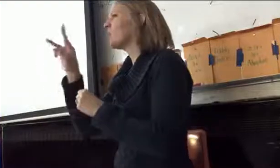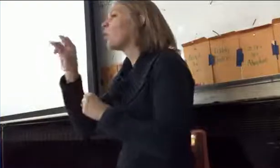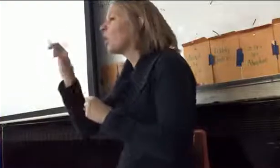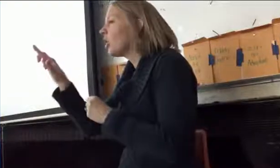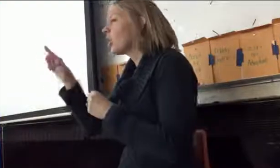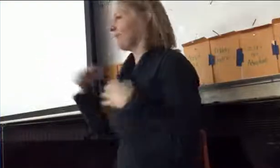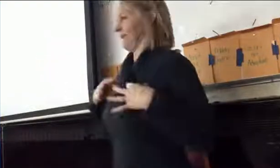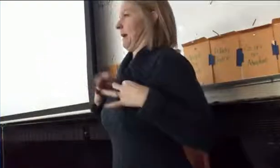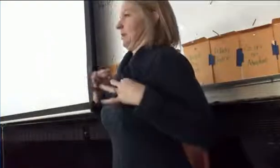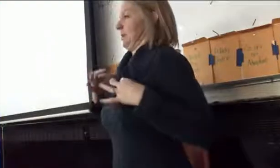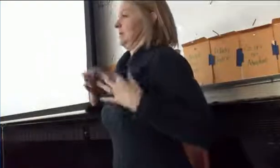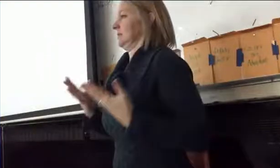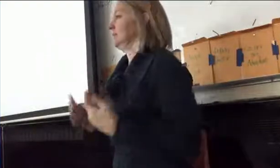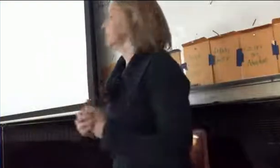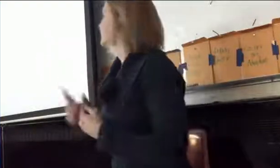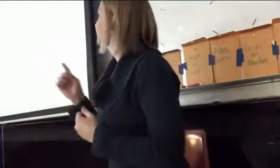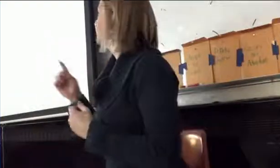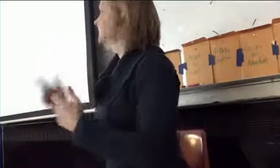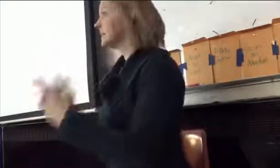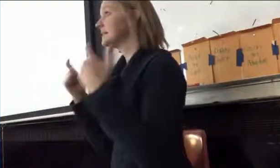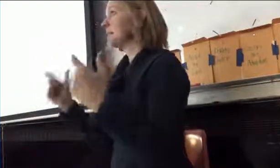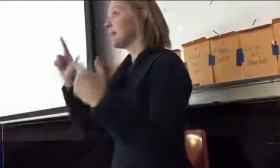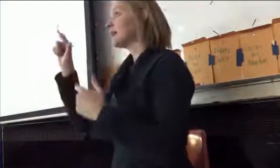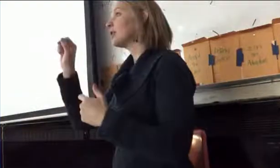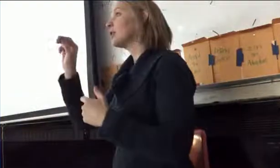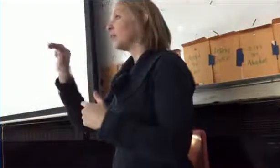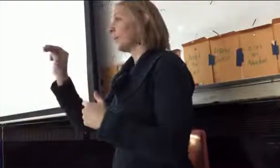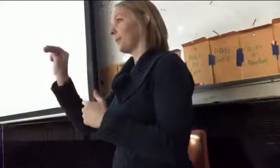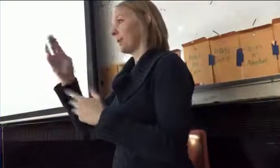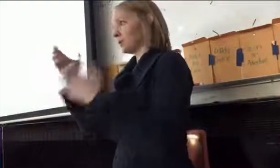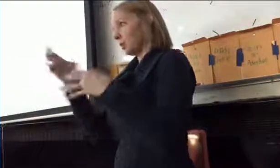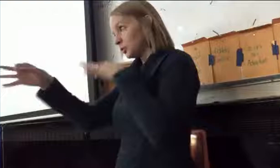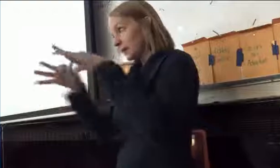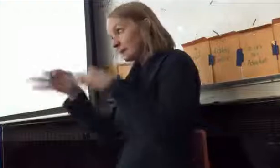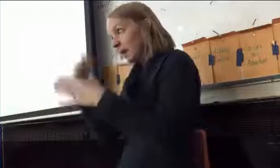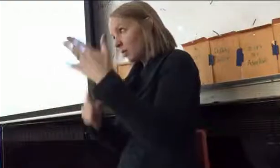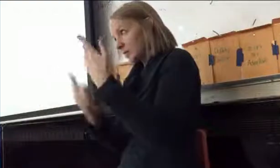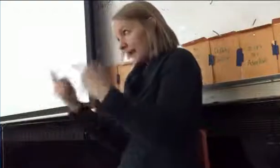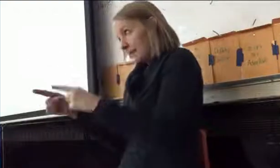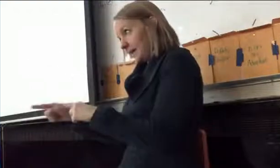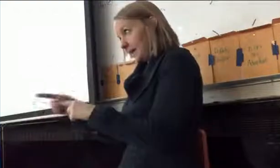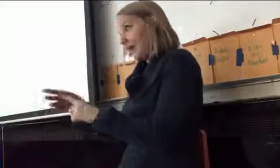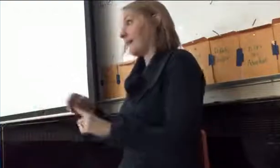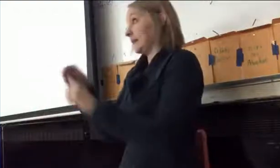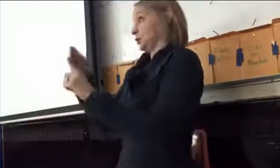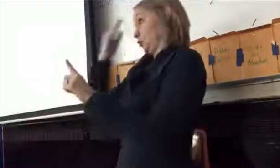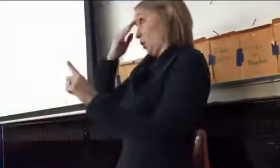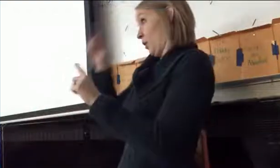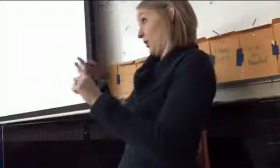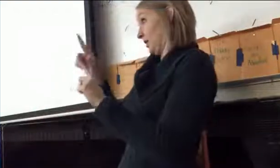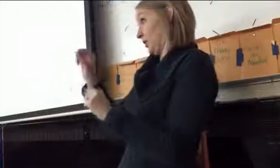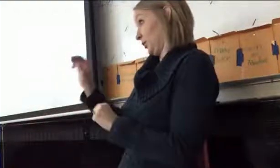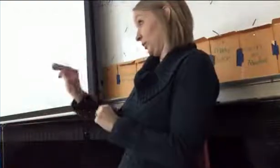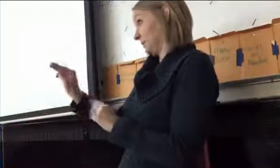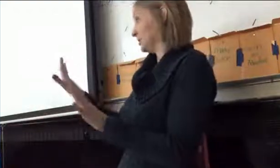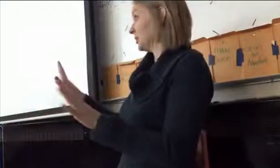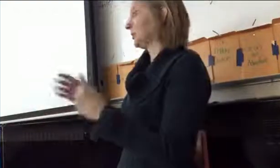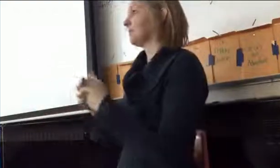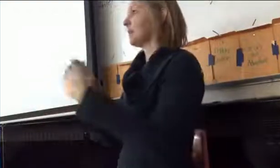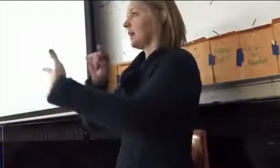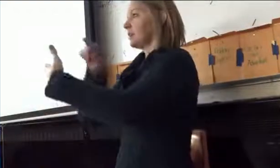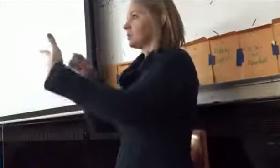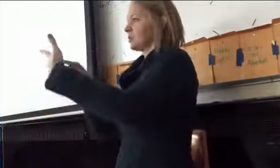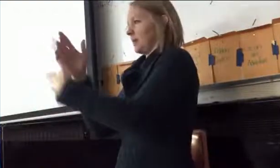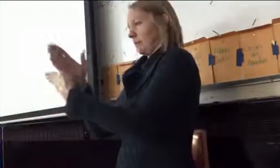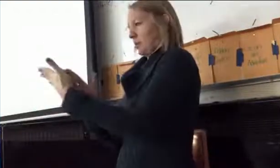those lines. So this is a giant loom, and I kind of want to explain what they're doing, because it's, unless you know about these looms. So there's 3 parts